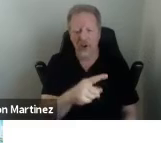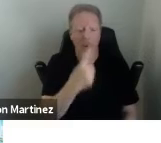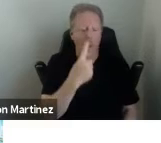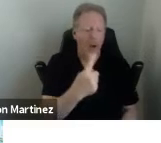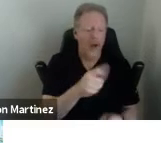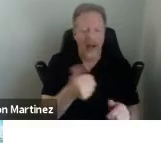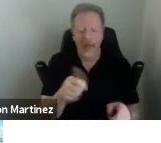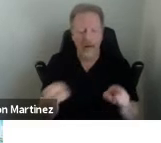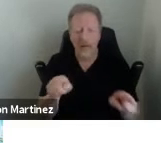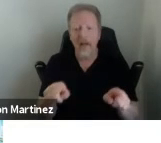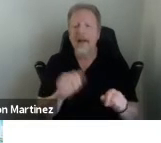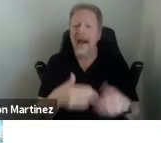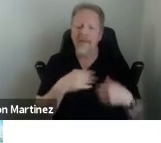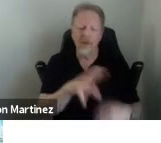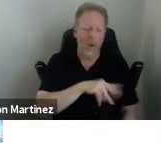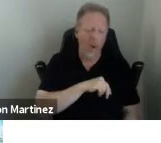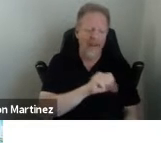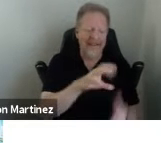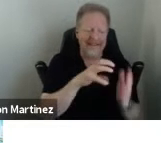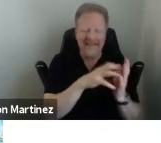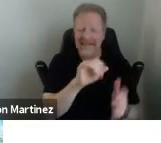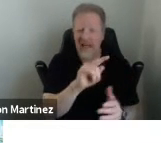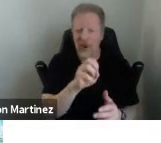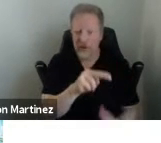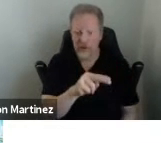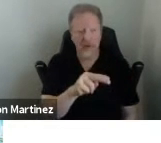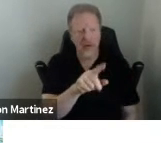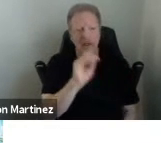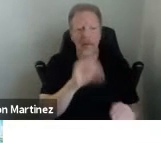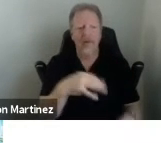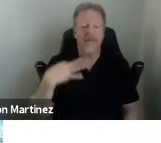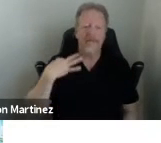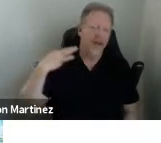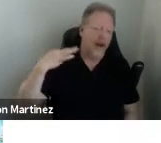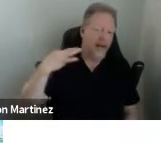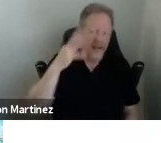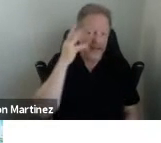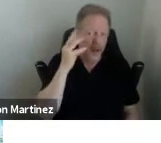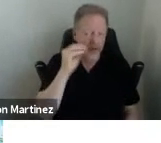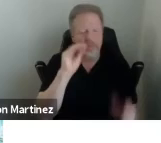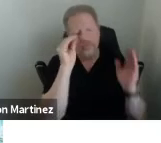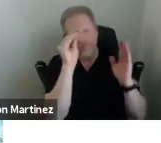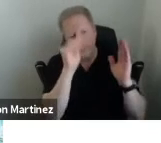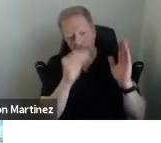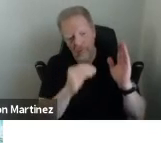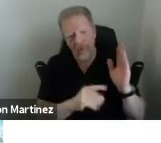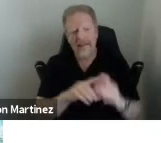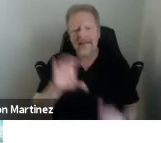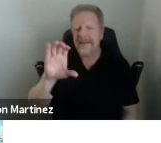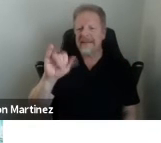can even have its own section, as noted. You can put volunteer experience or civic